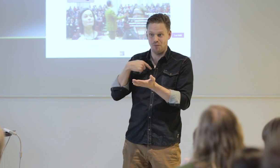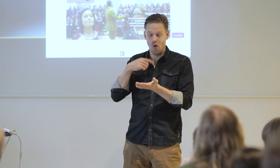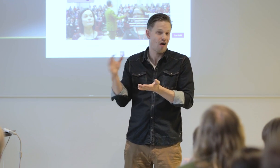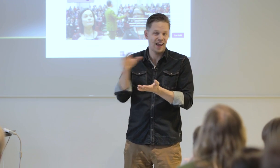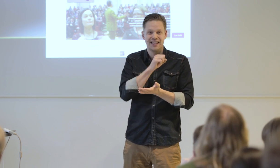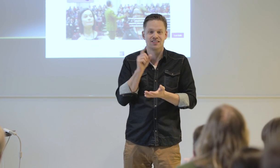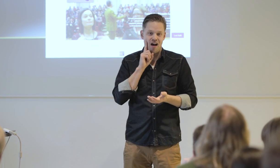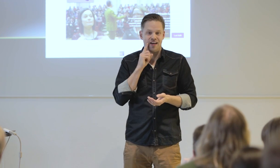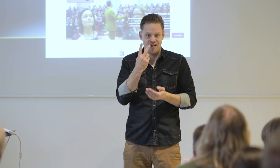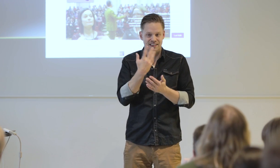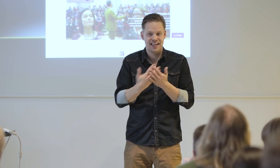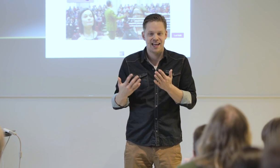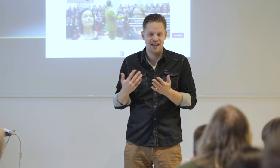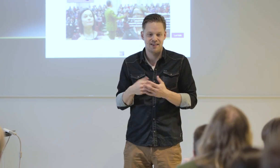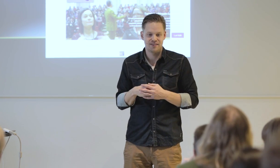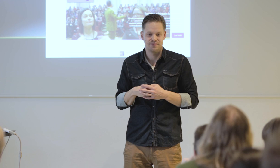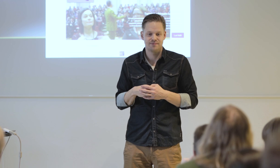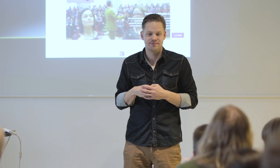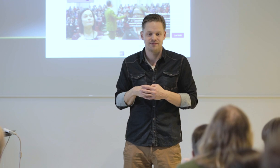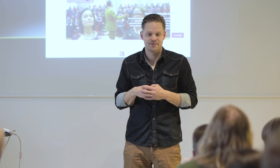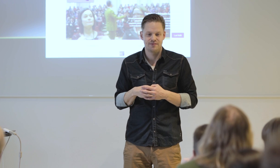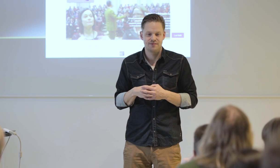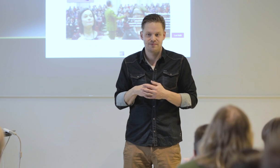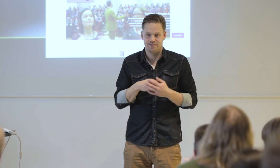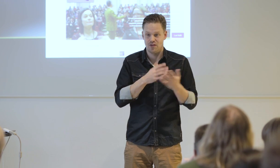And also in music, you always have those two languages.